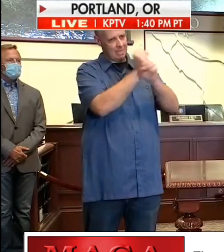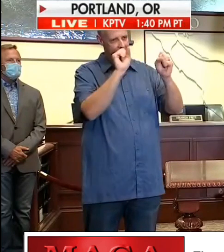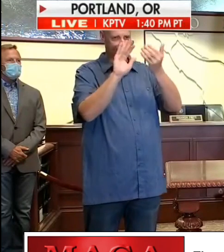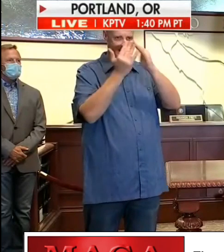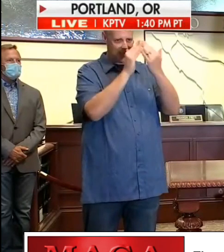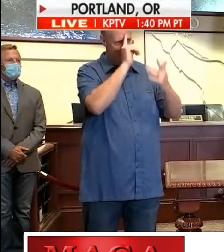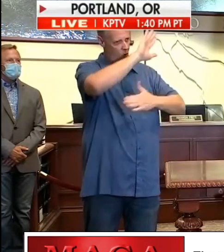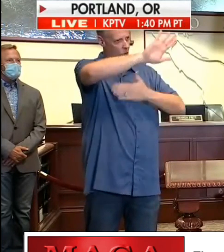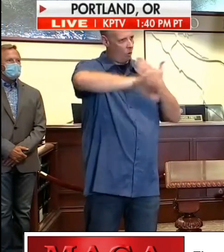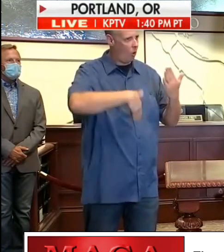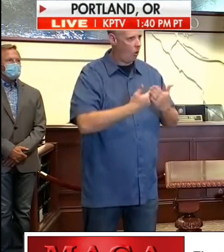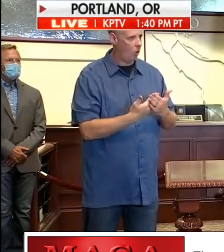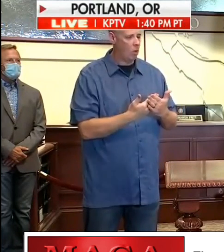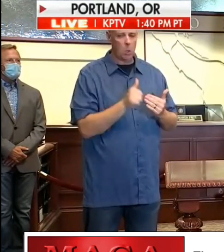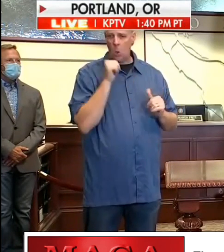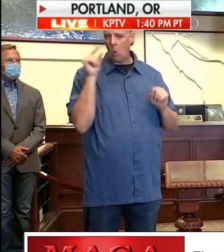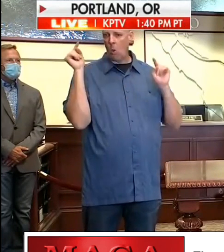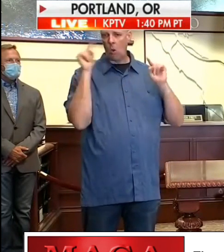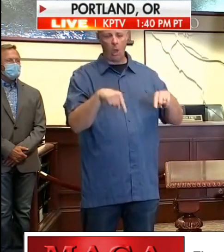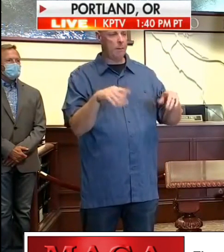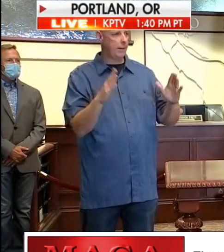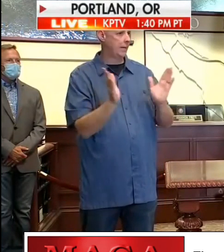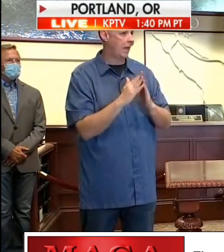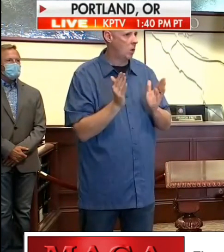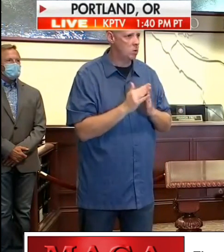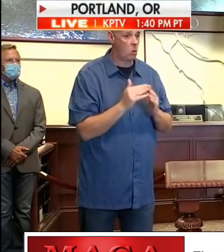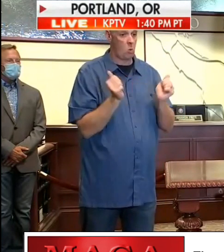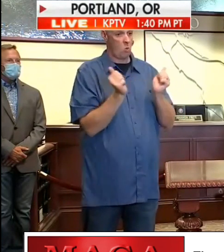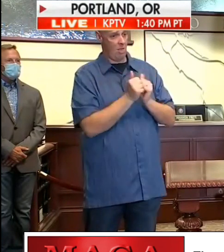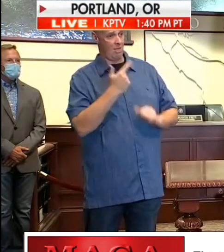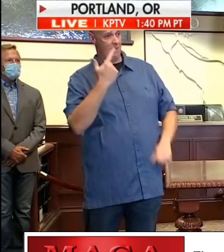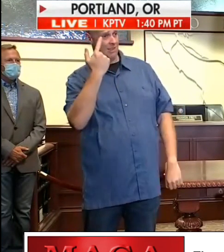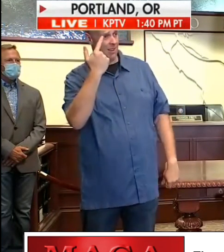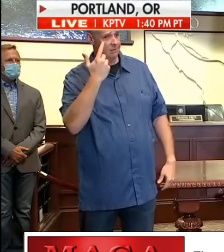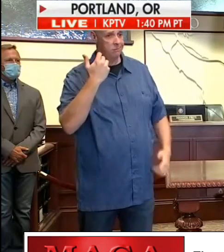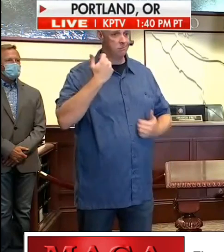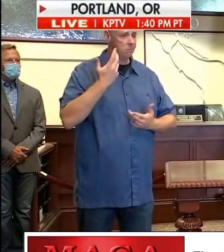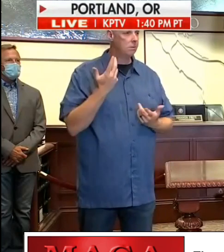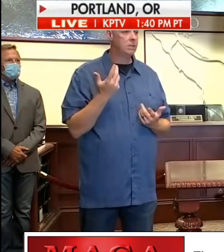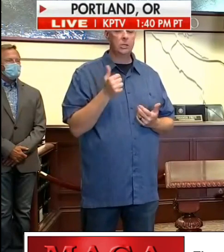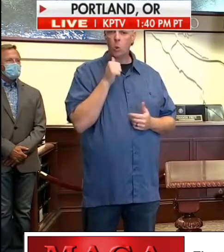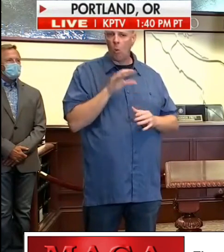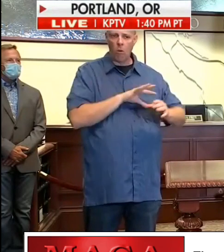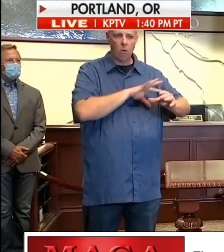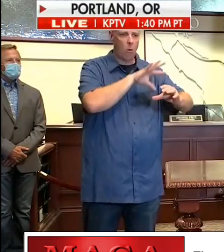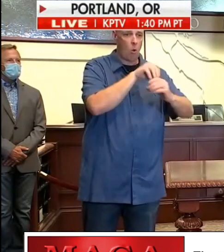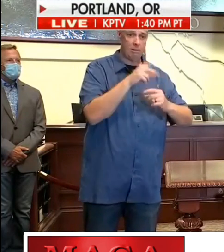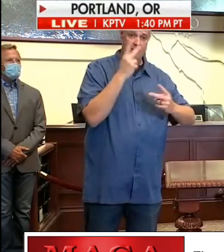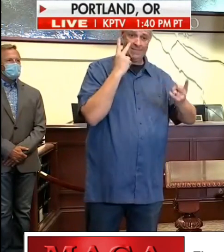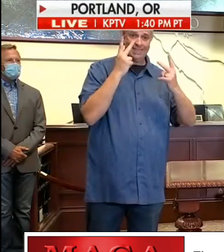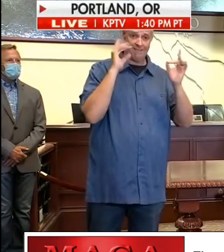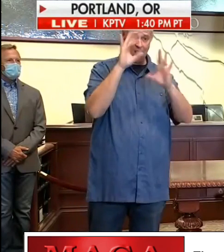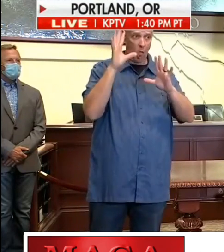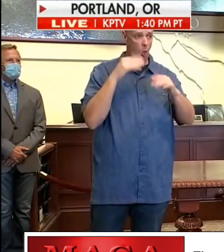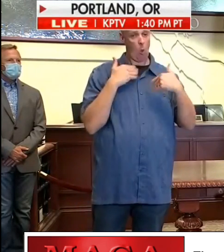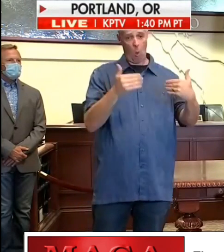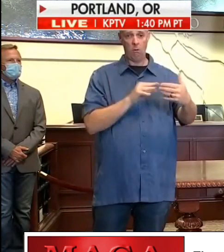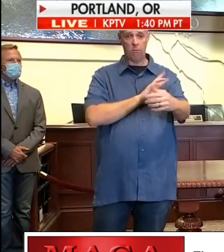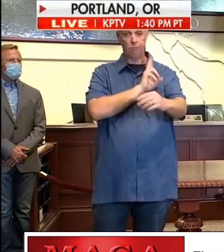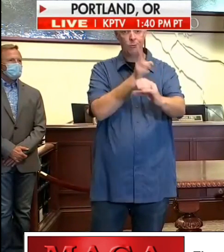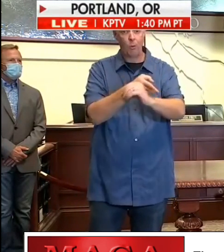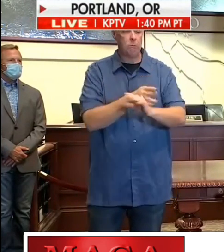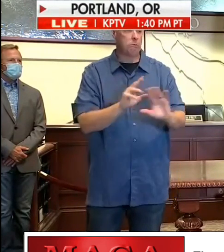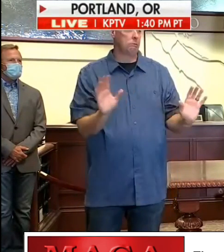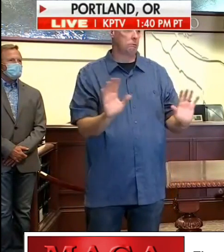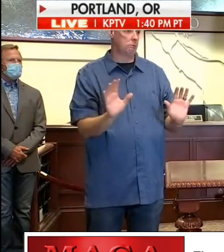ask them not to come downtown or to these other places with firearms, not engage in violent acts of crime. And I think, you